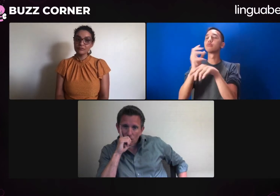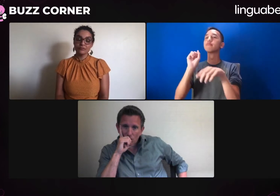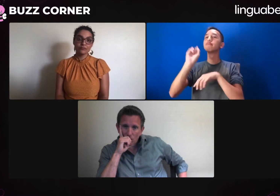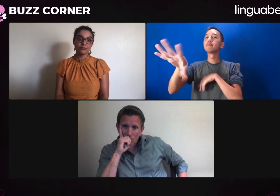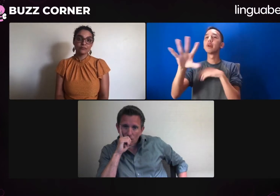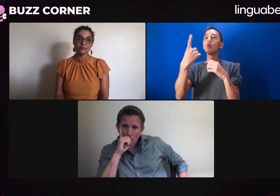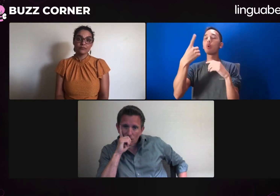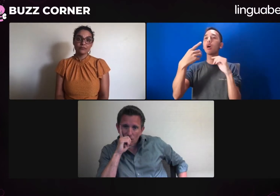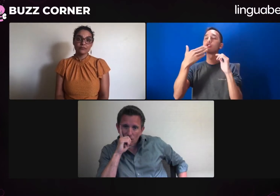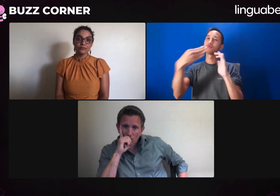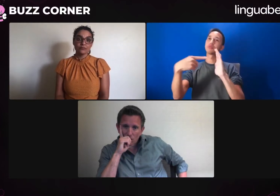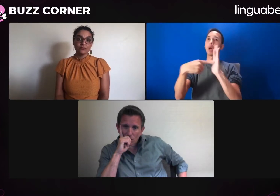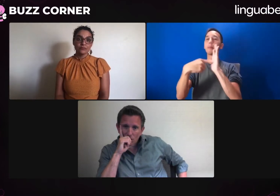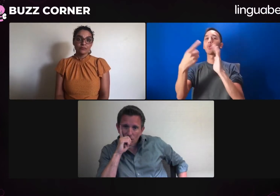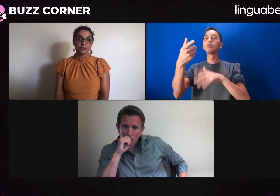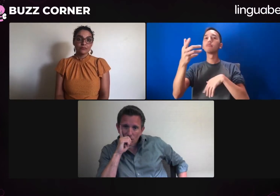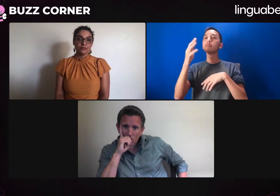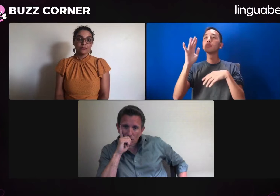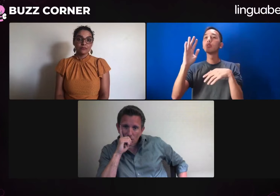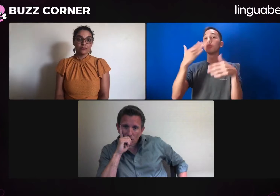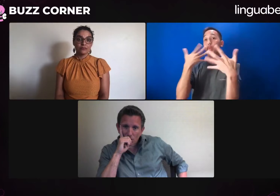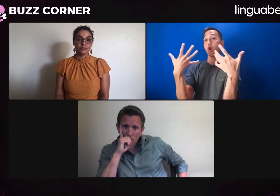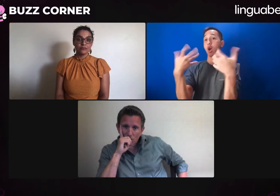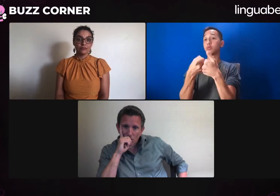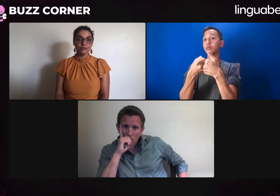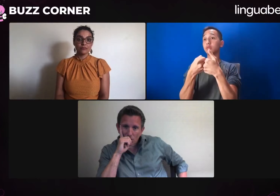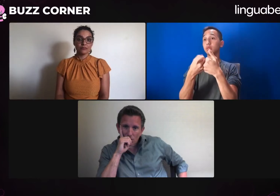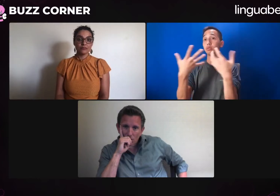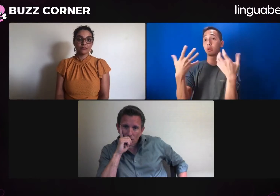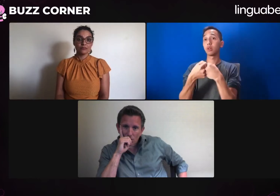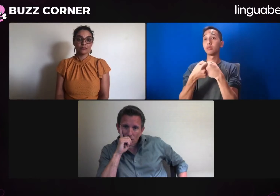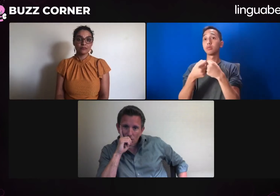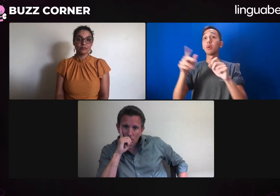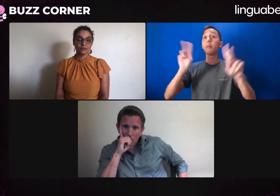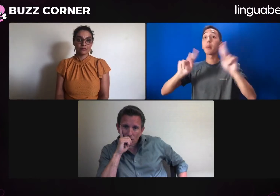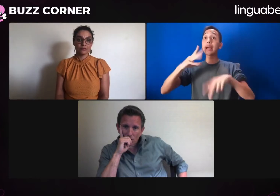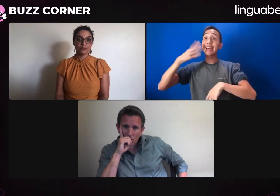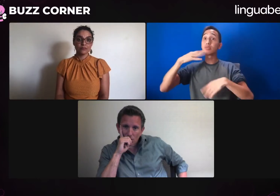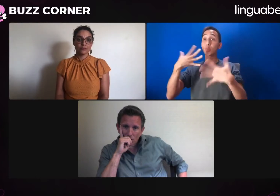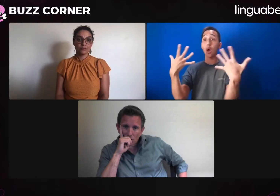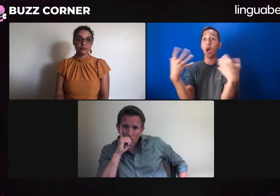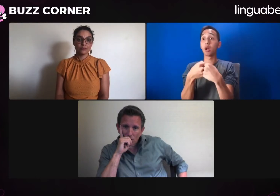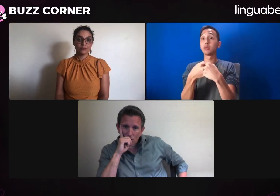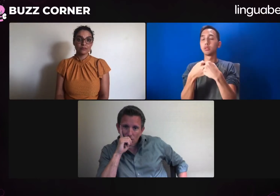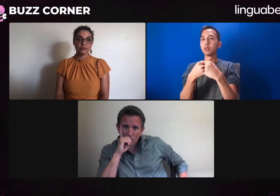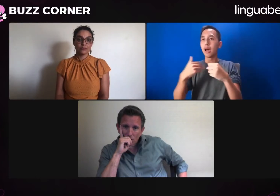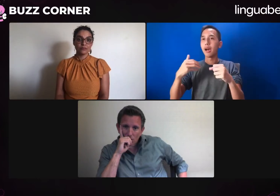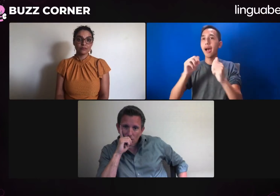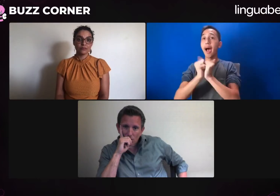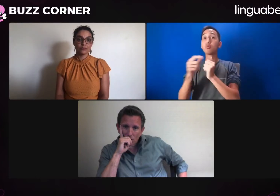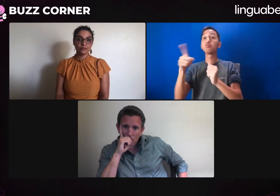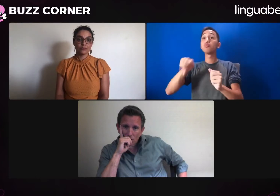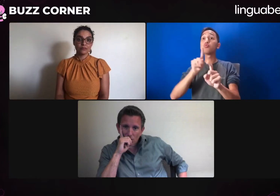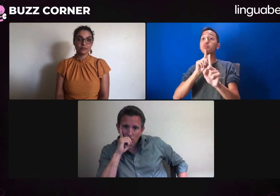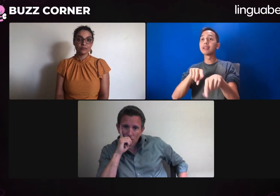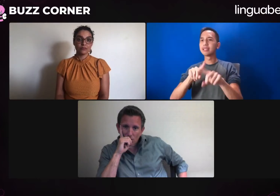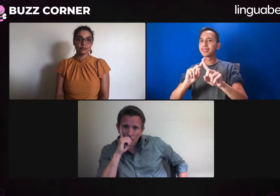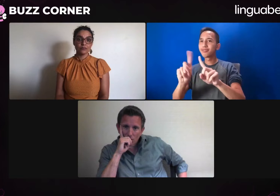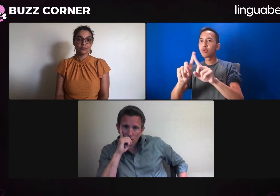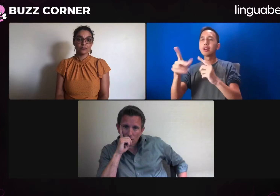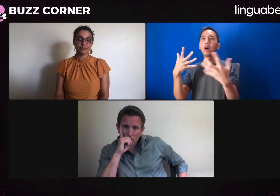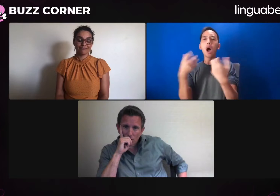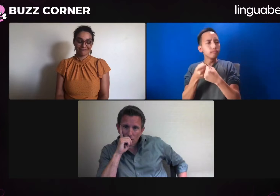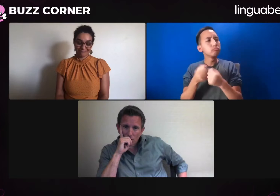not a monolith. I did give one really good example, say with an accident. People have experienced